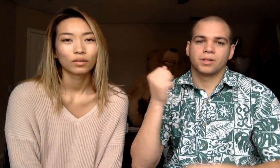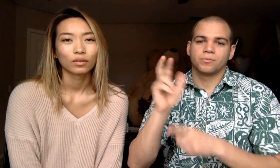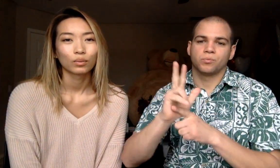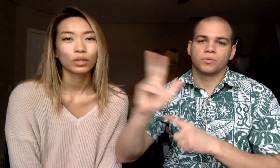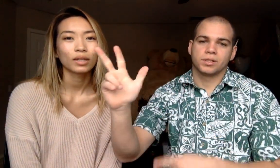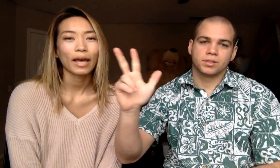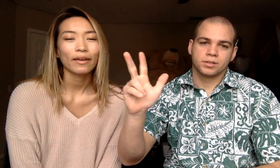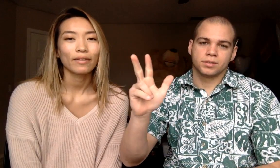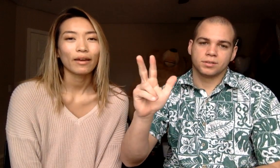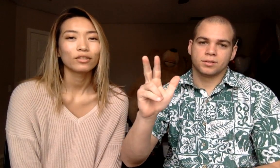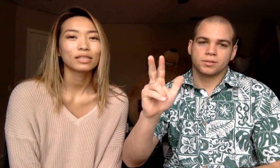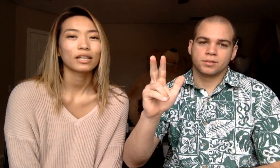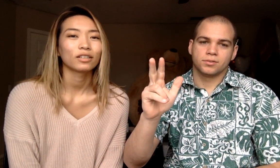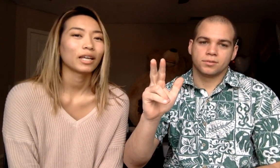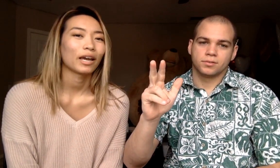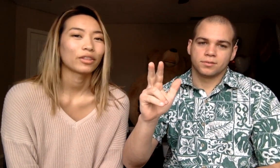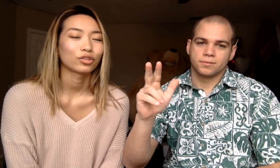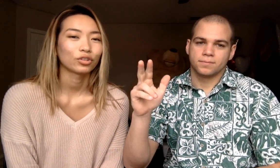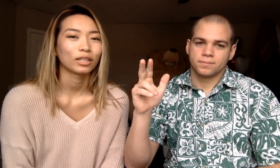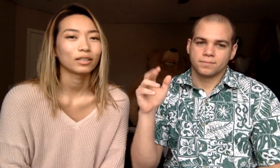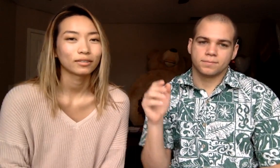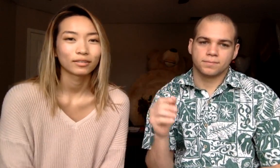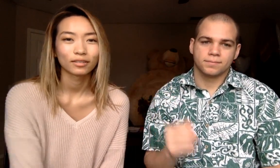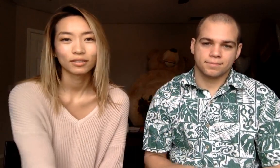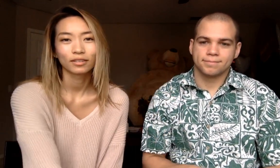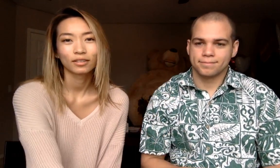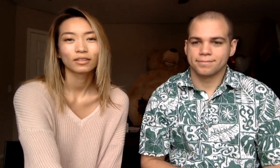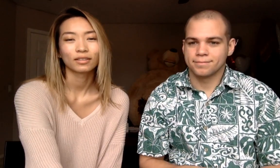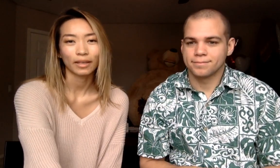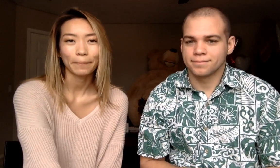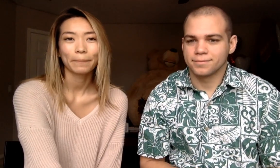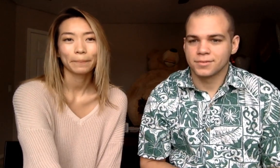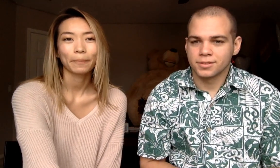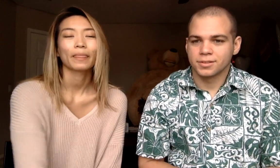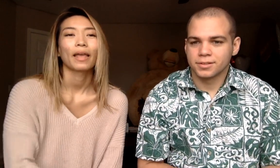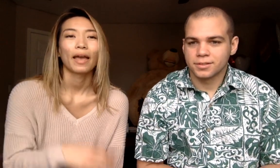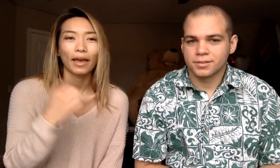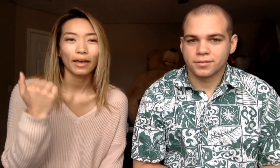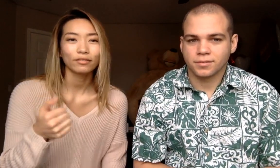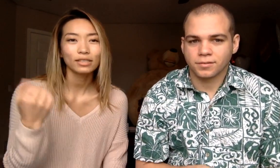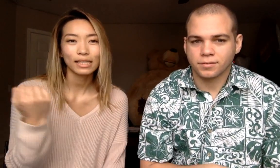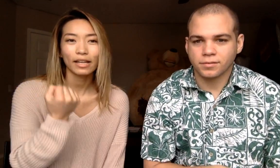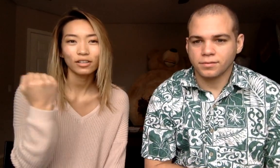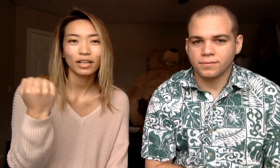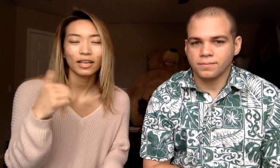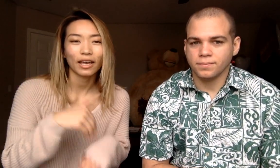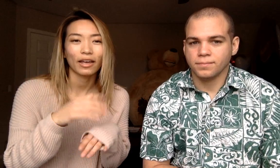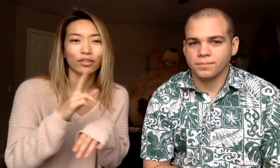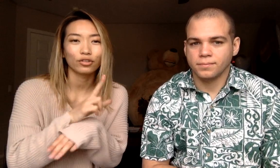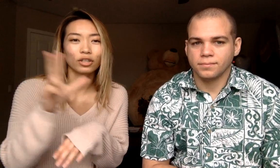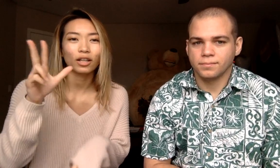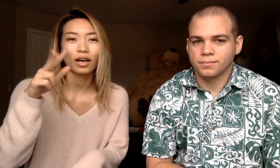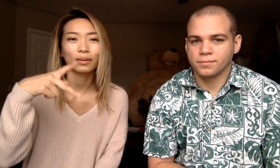We're live every Saturday at 3. Yep. Every Saturday at 3 o'clock